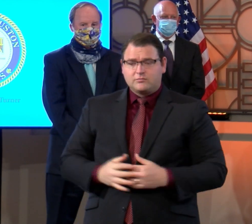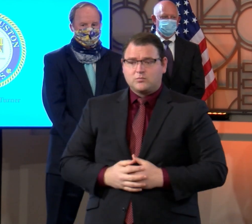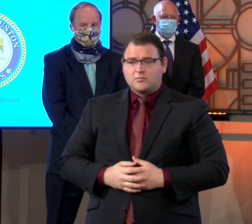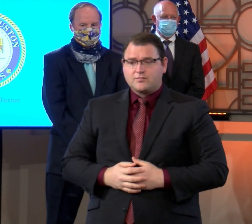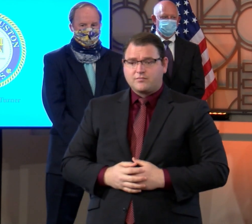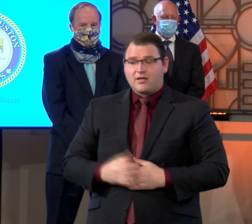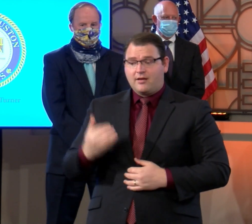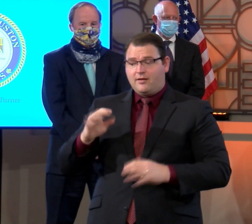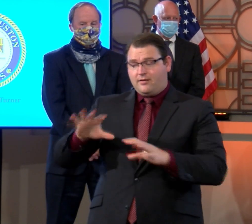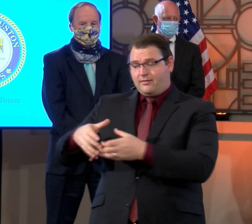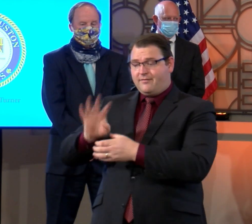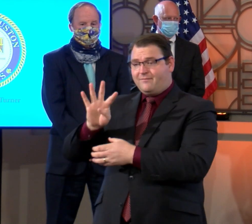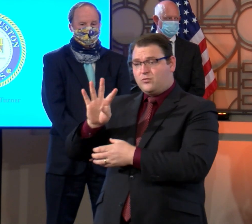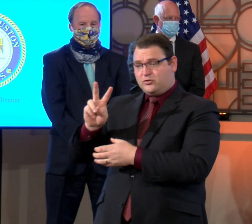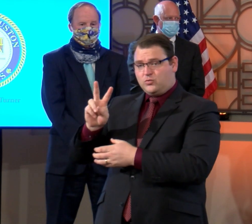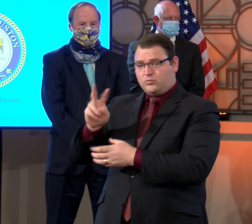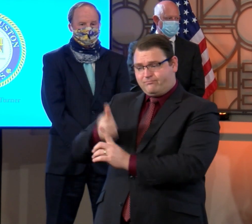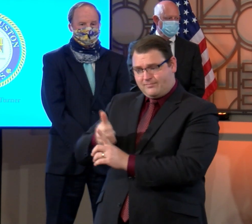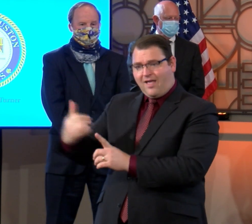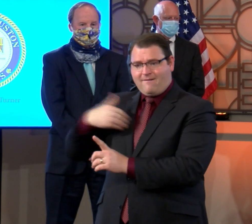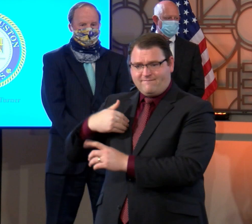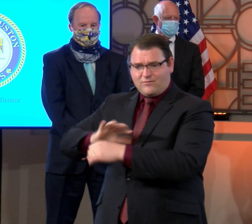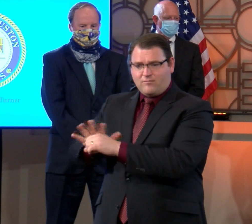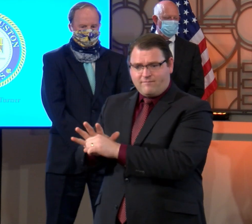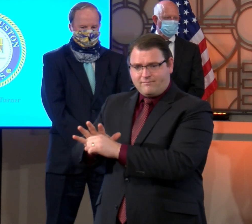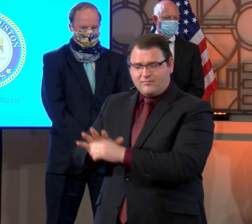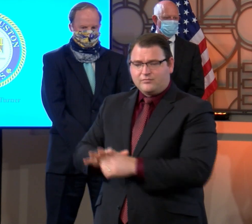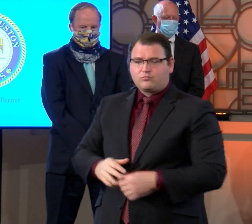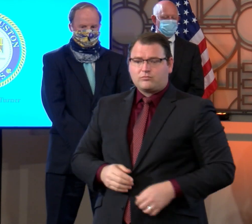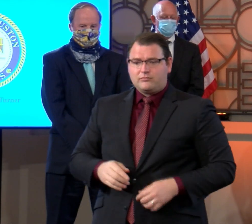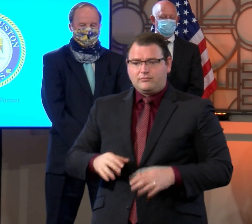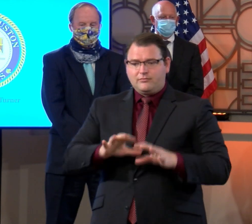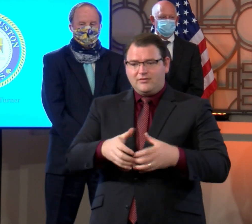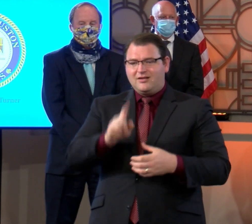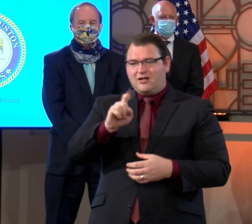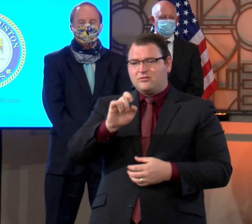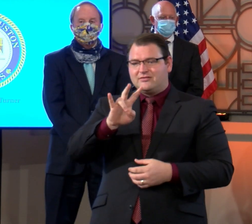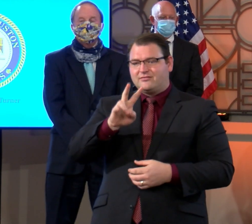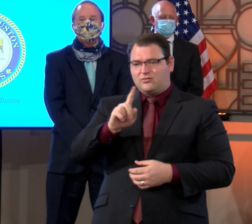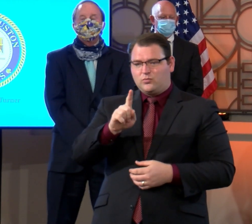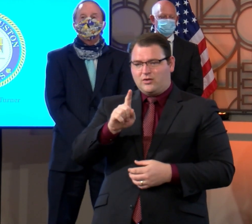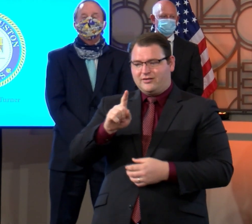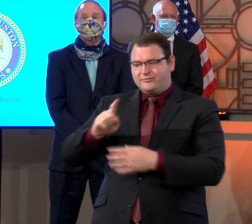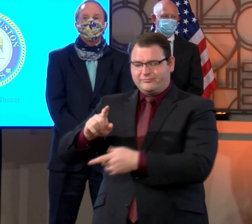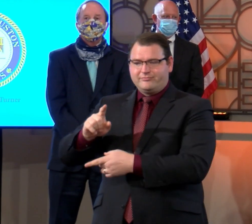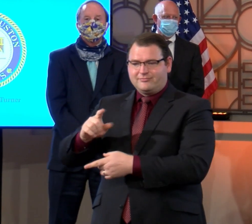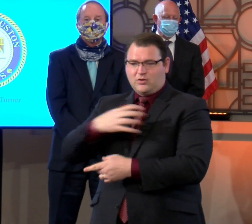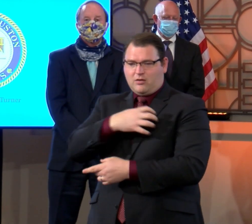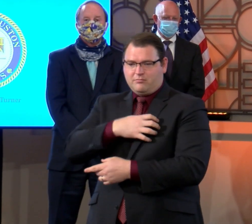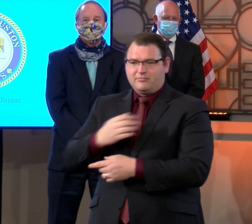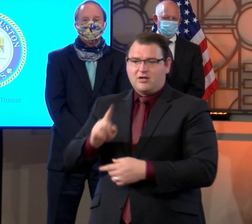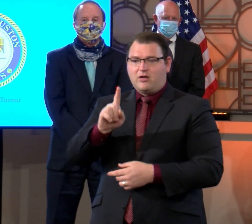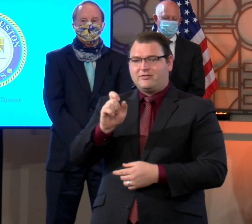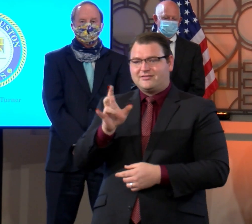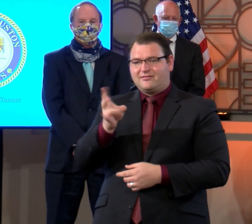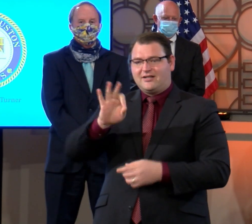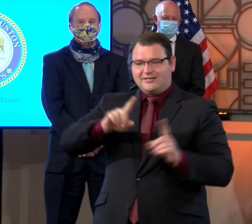had 42 positives. Our sworn have been 179 tested and 40